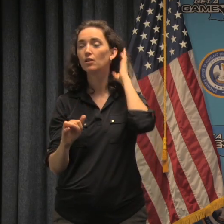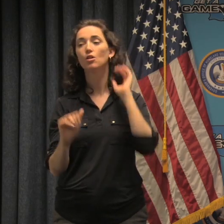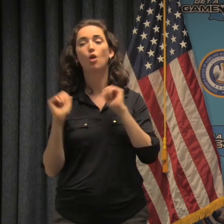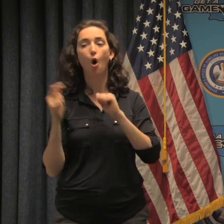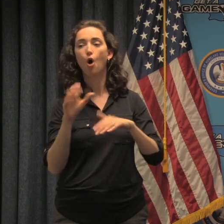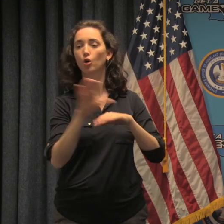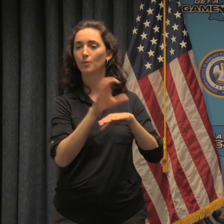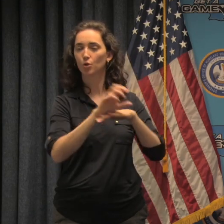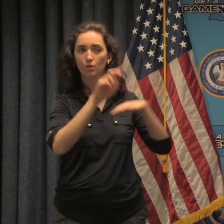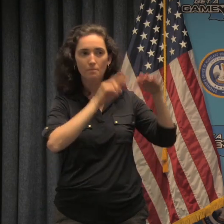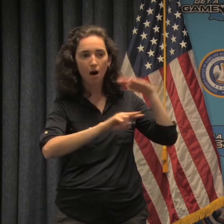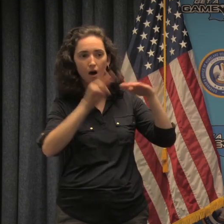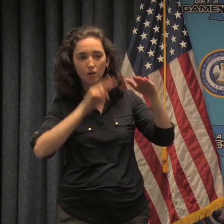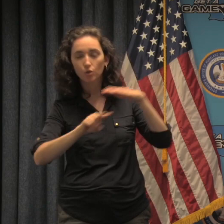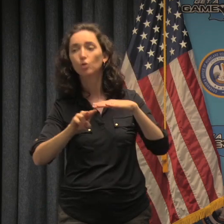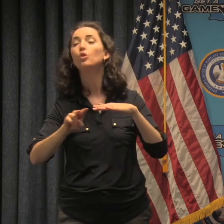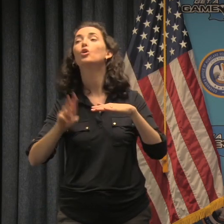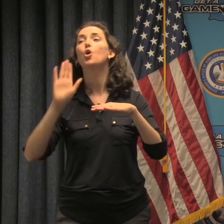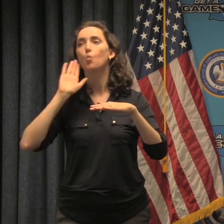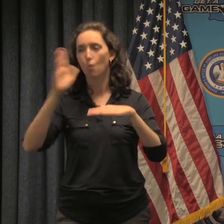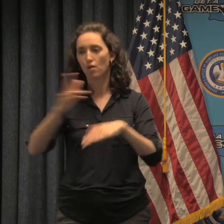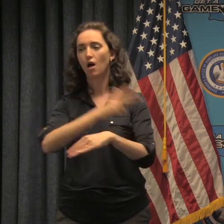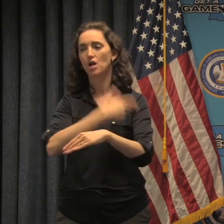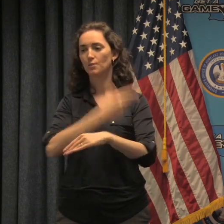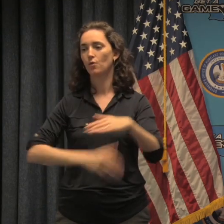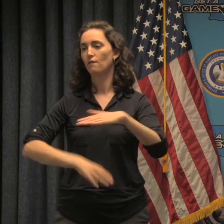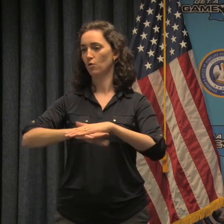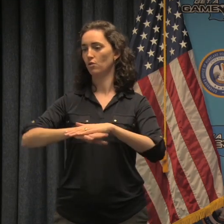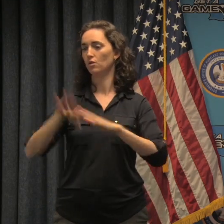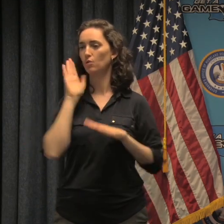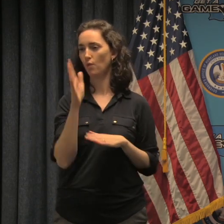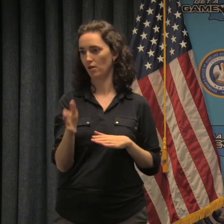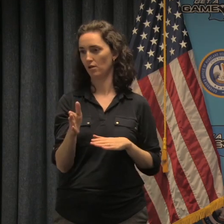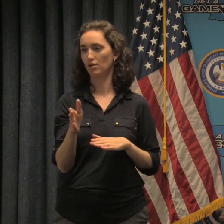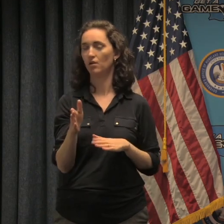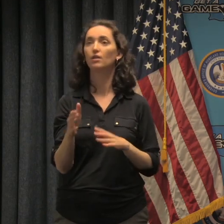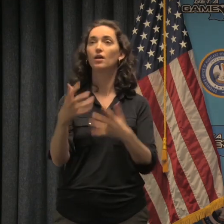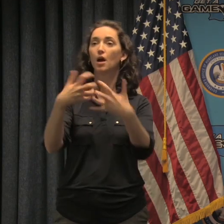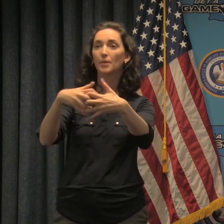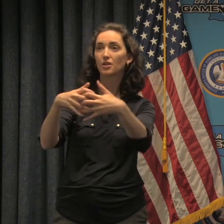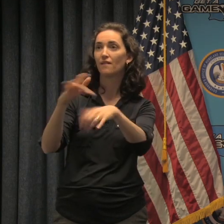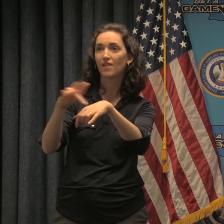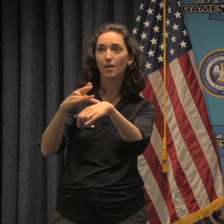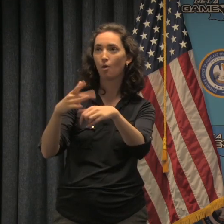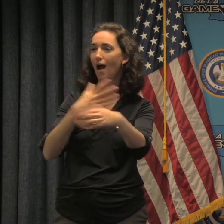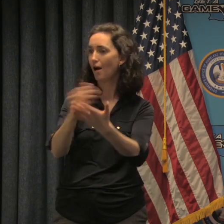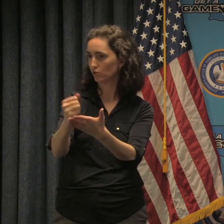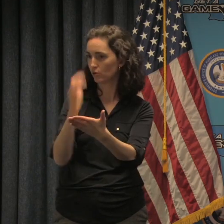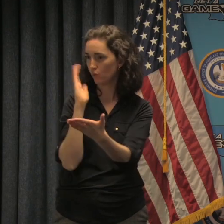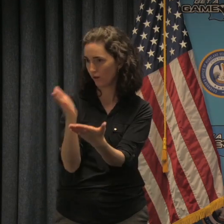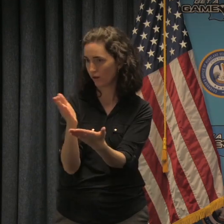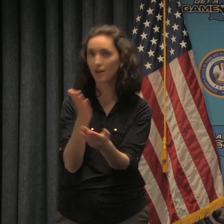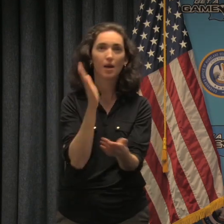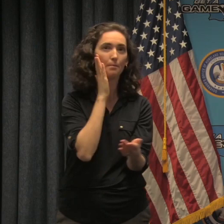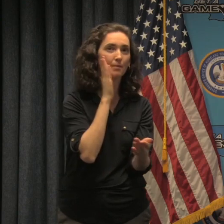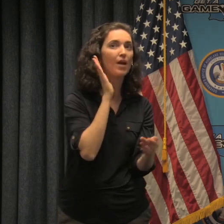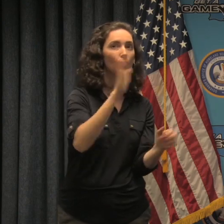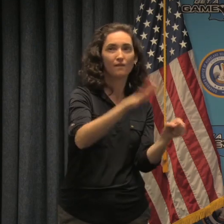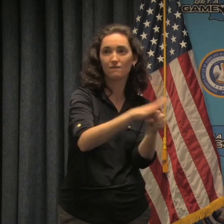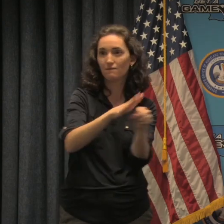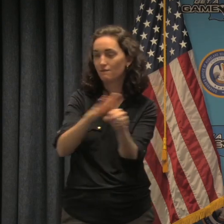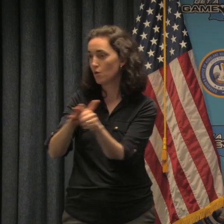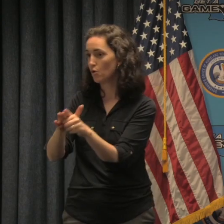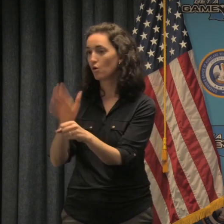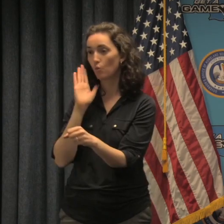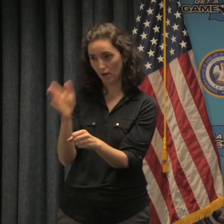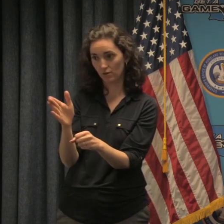that we're seeing where we do exceed our capacity to deliver health care. And that's what I'm trying to make sure people understand. And the degree